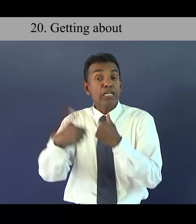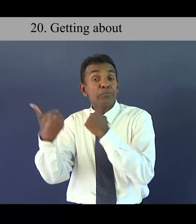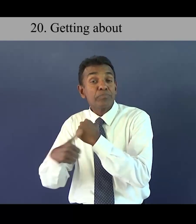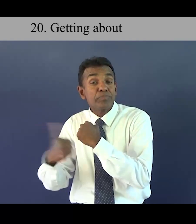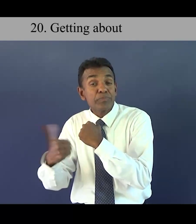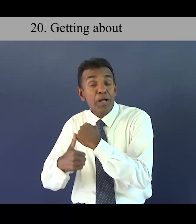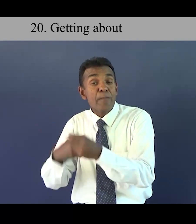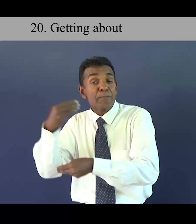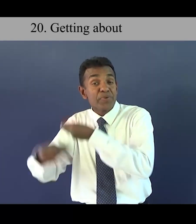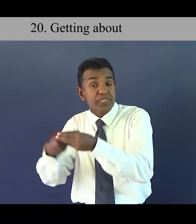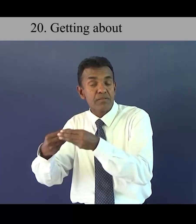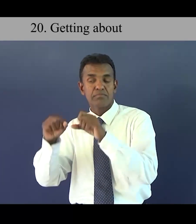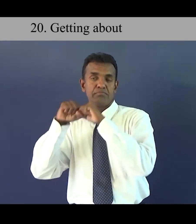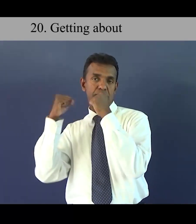disabled people.